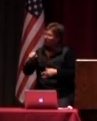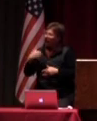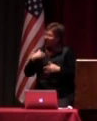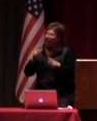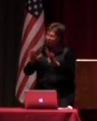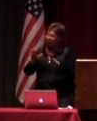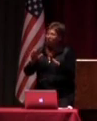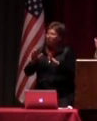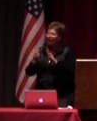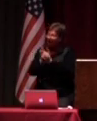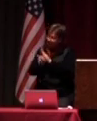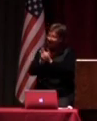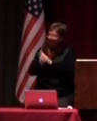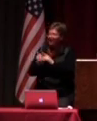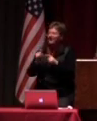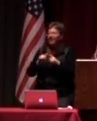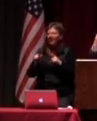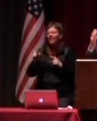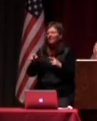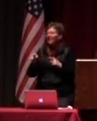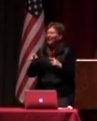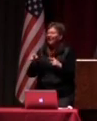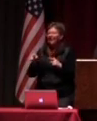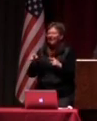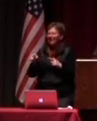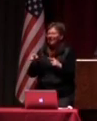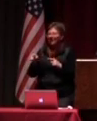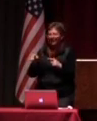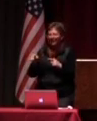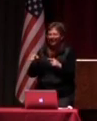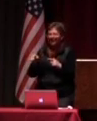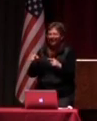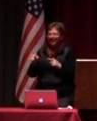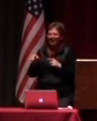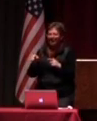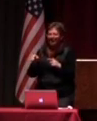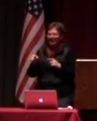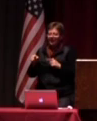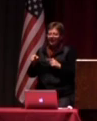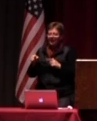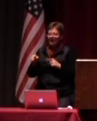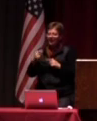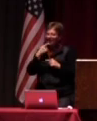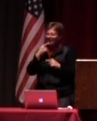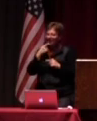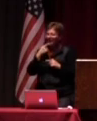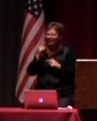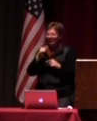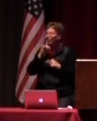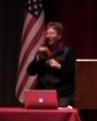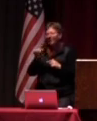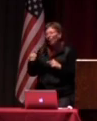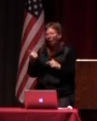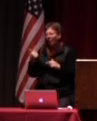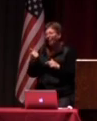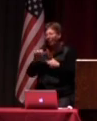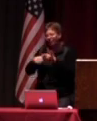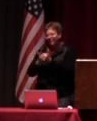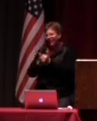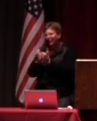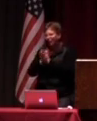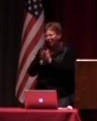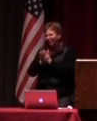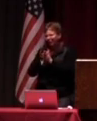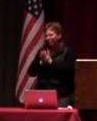but still he's finally somebody who sees abstract political phenomena like equality and liberty as the real motor forces in history.